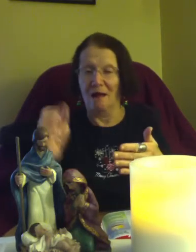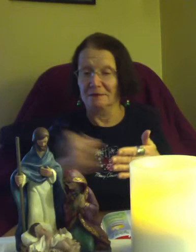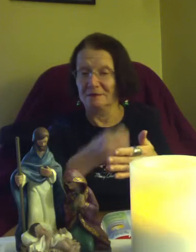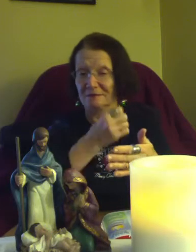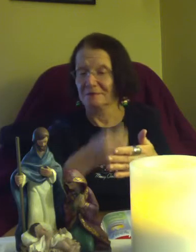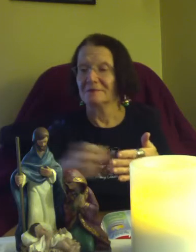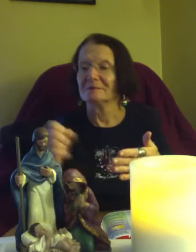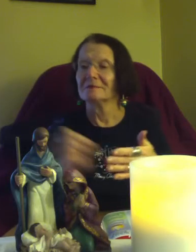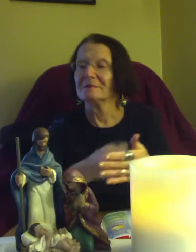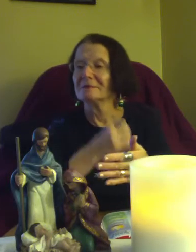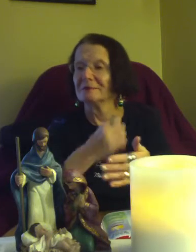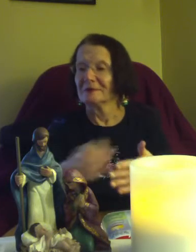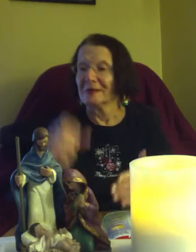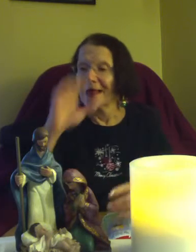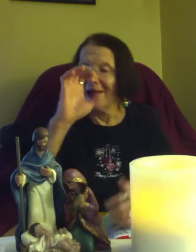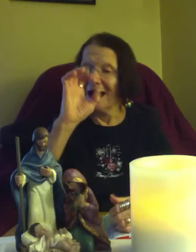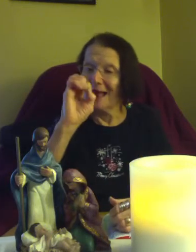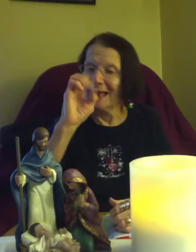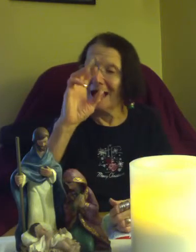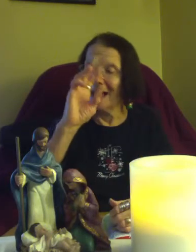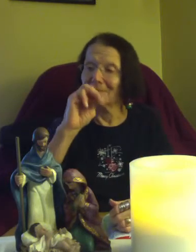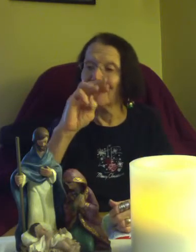my God.